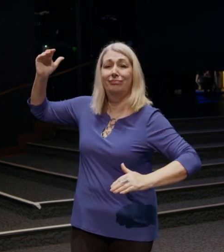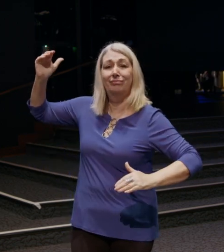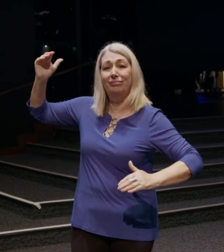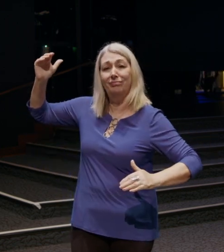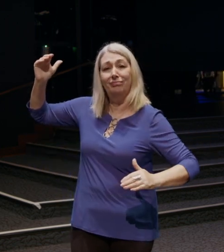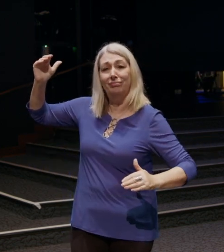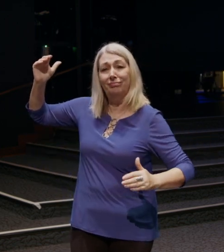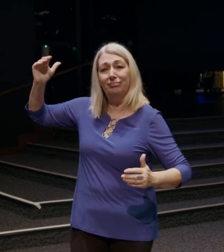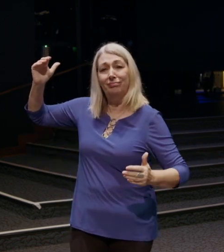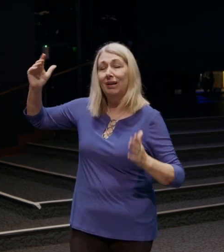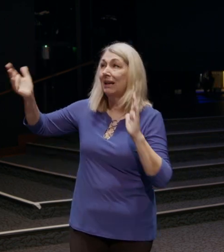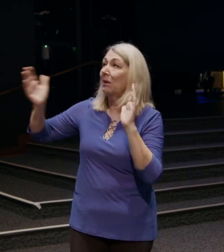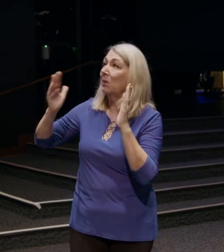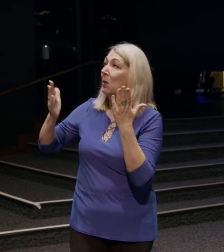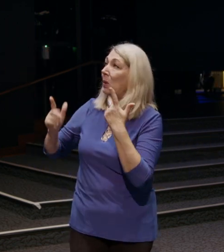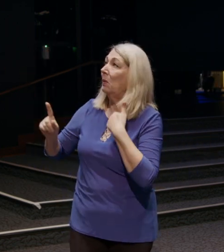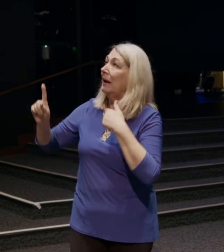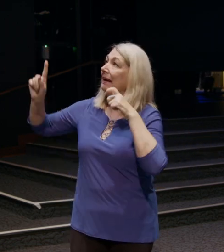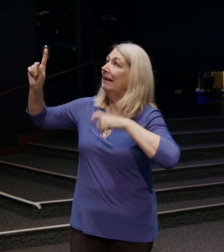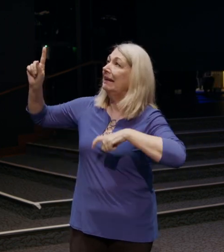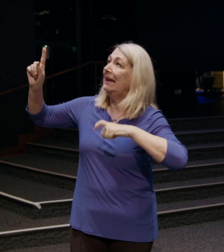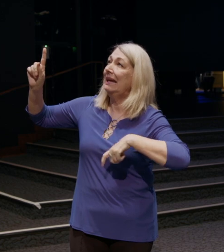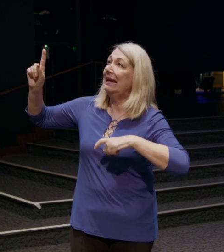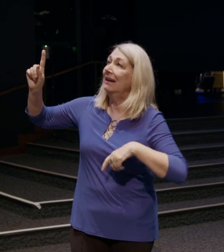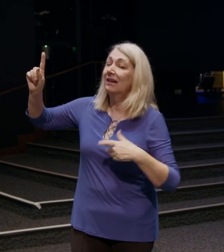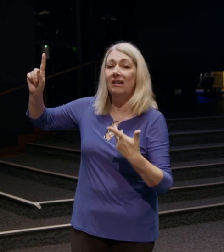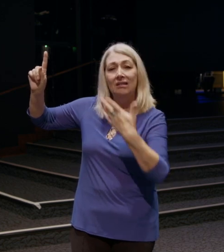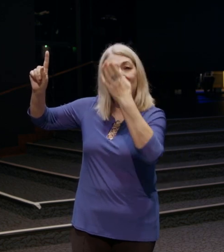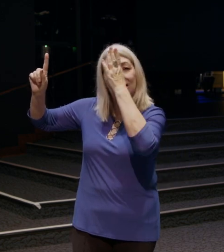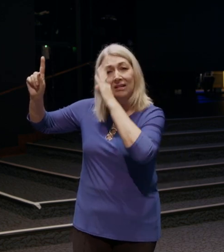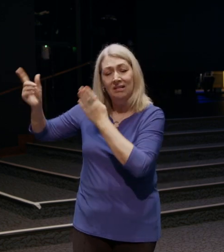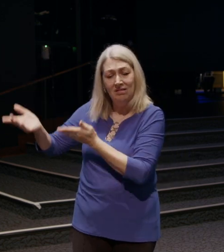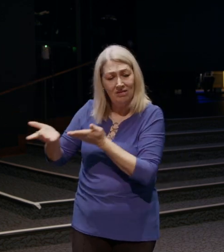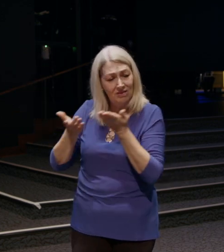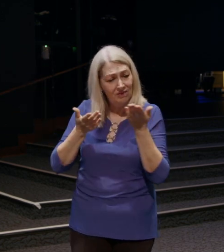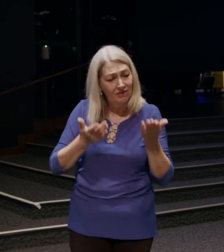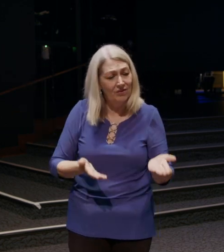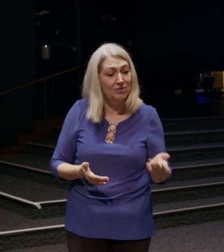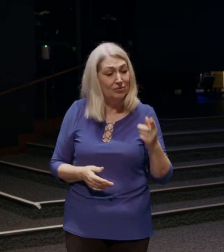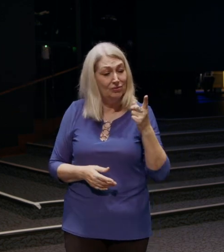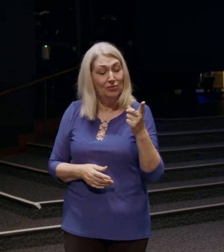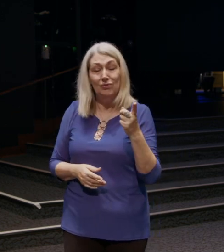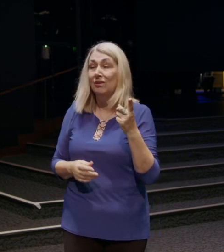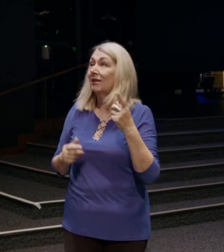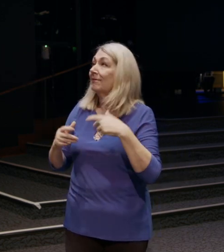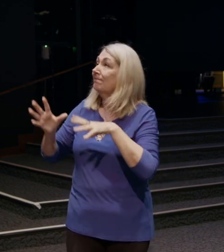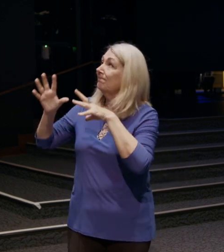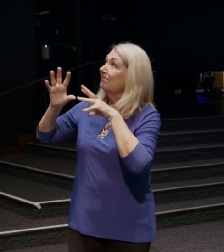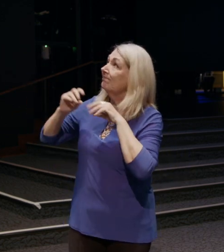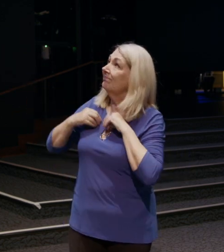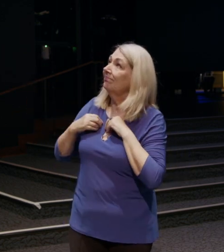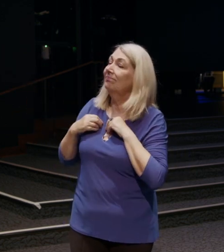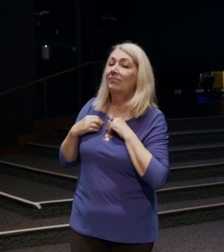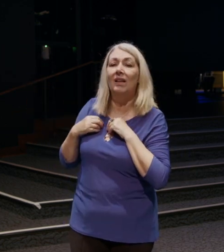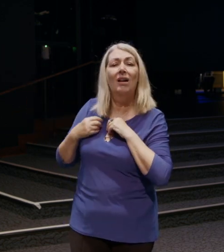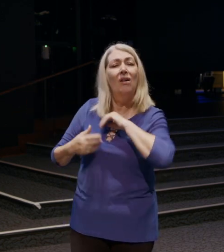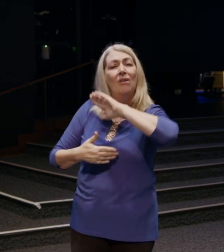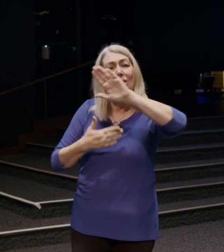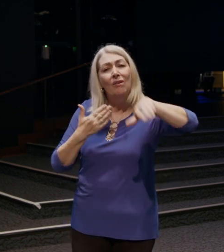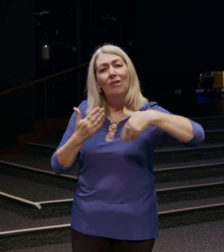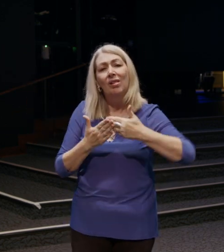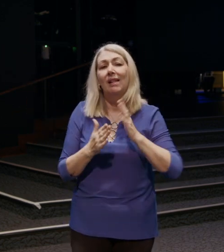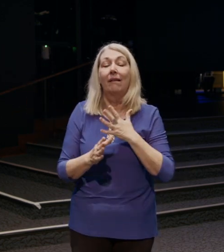in contrast to what we need and what God offers. So we can summarize all our attempts